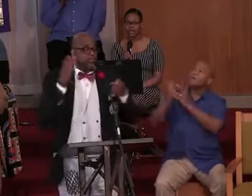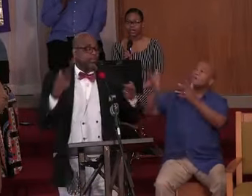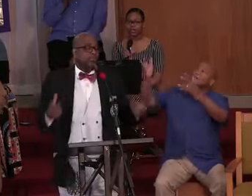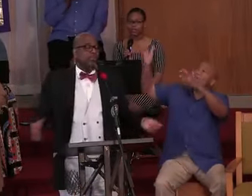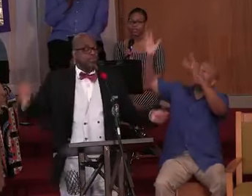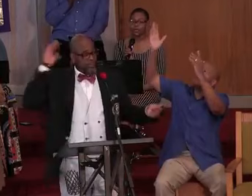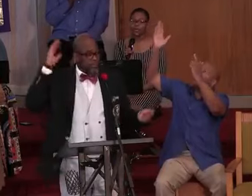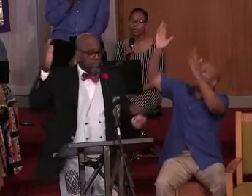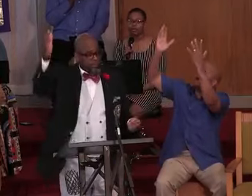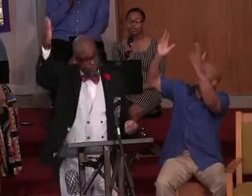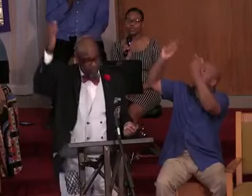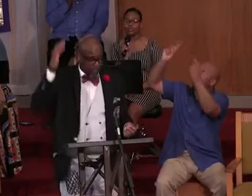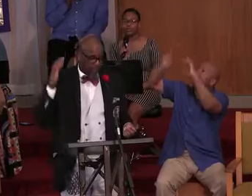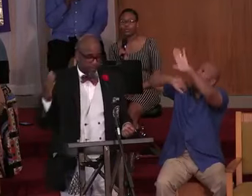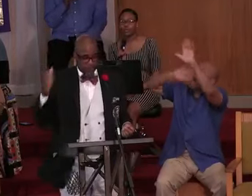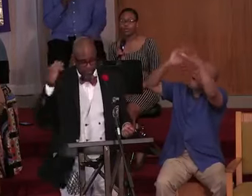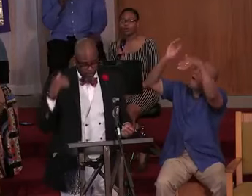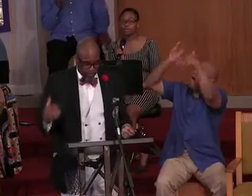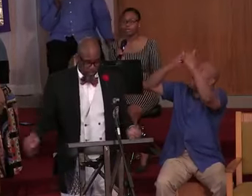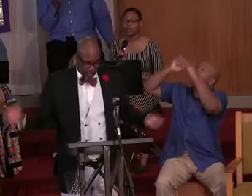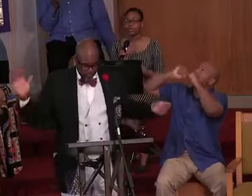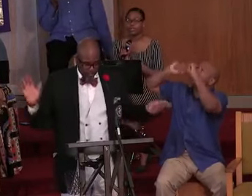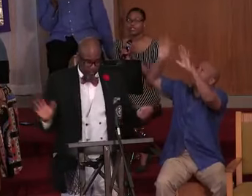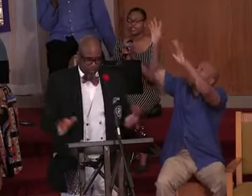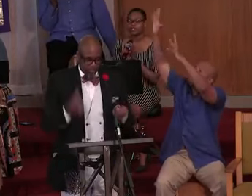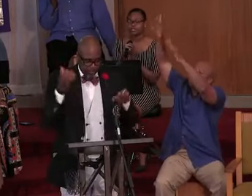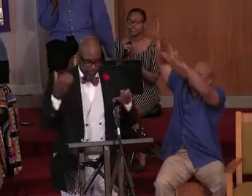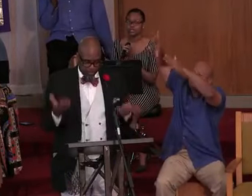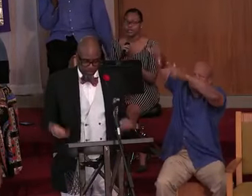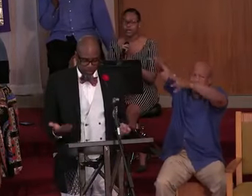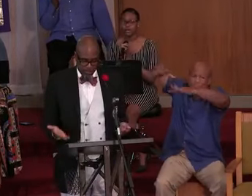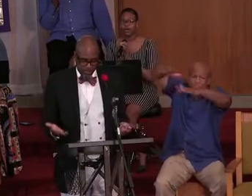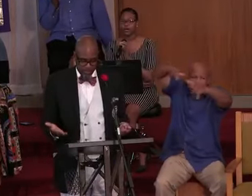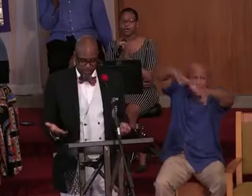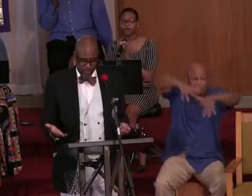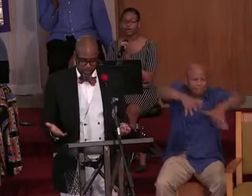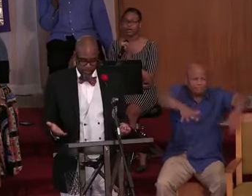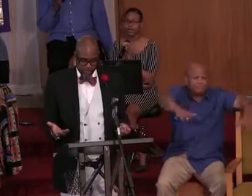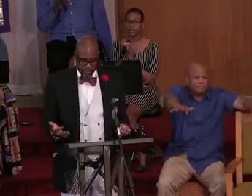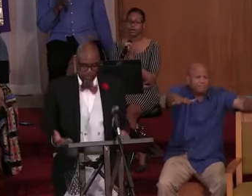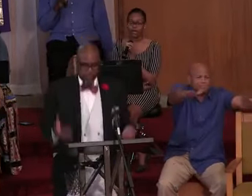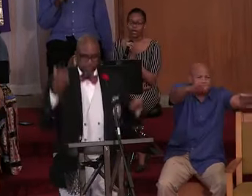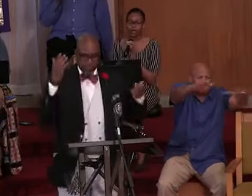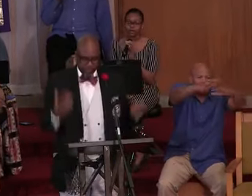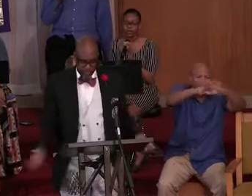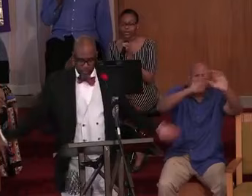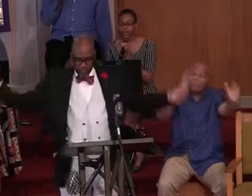Praise God from whom all blessings